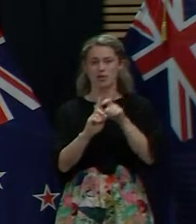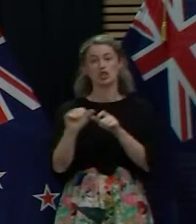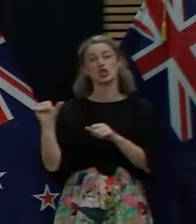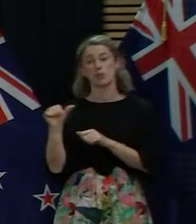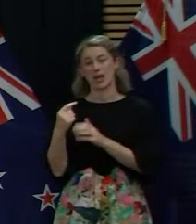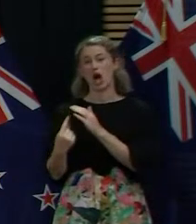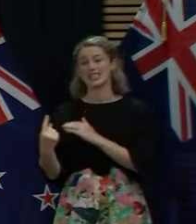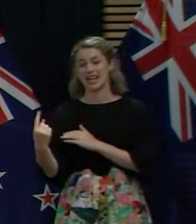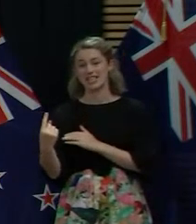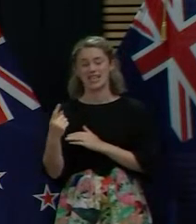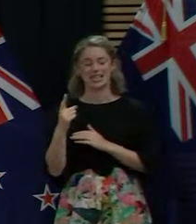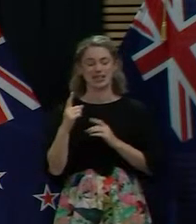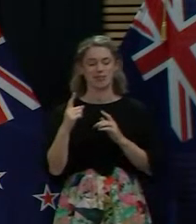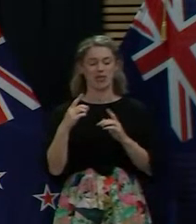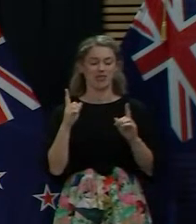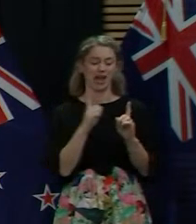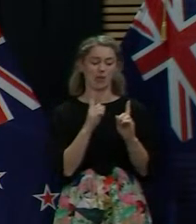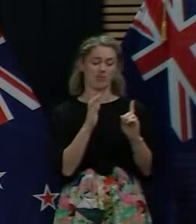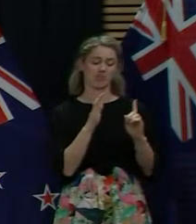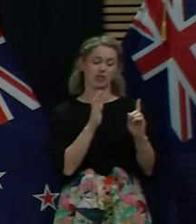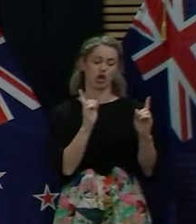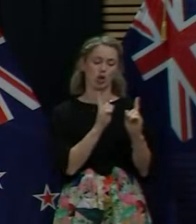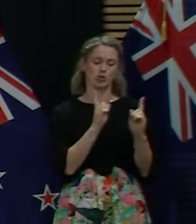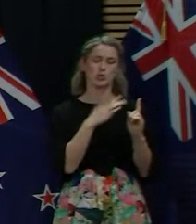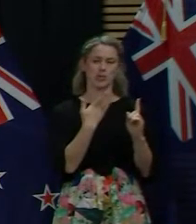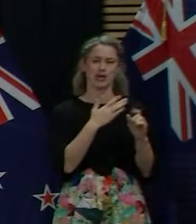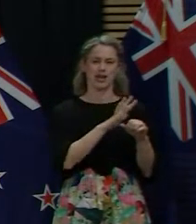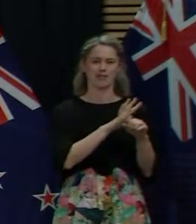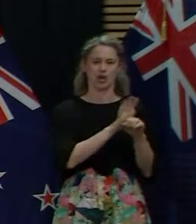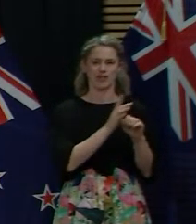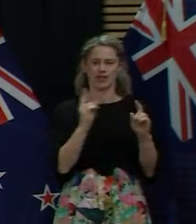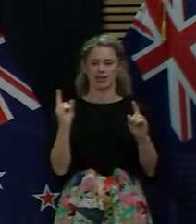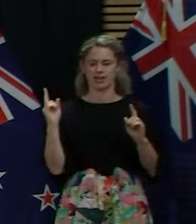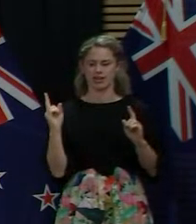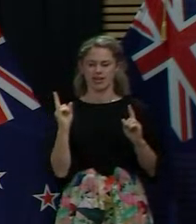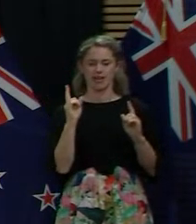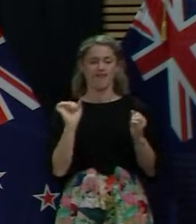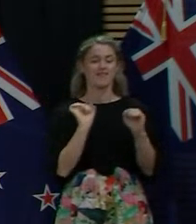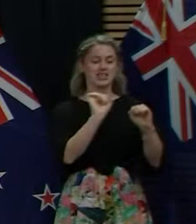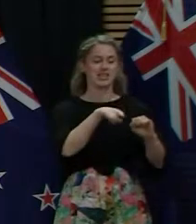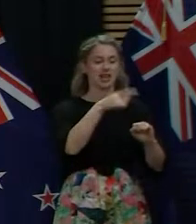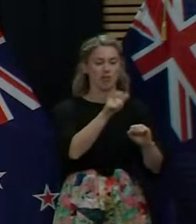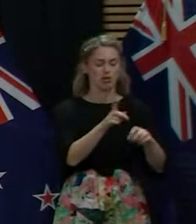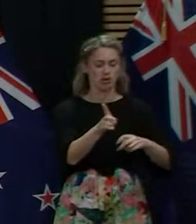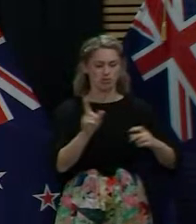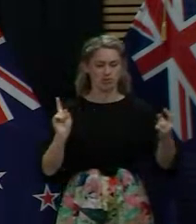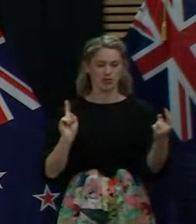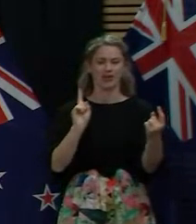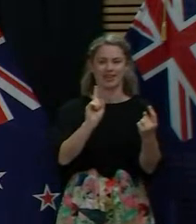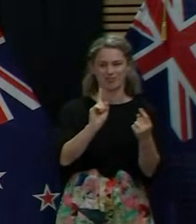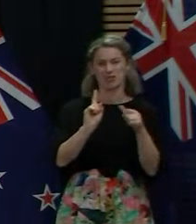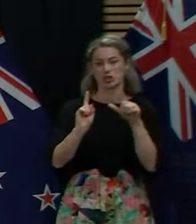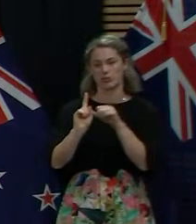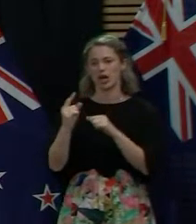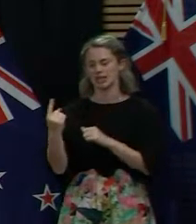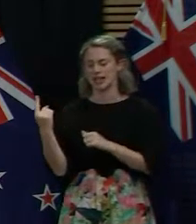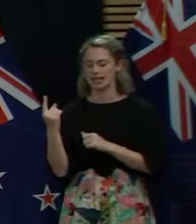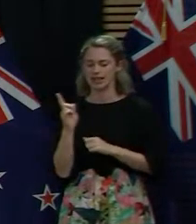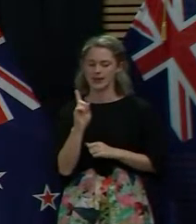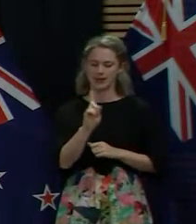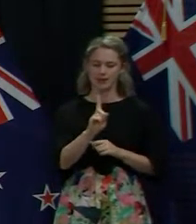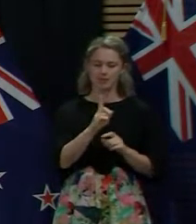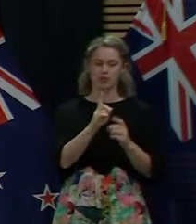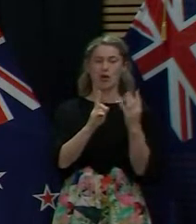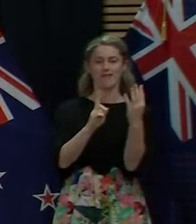been isolating, visiting someone else in the hospital who was also a close contact. There have been a number of staff,